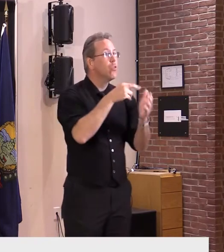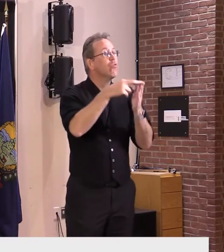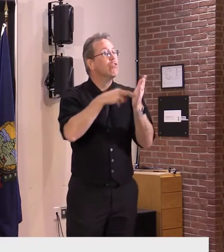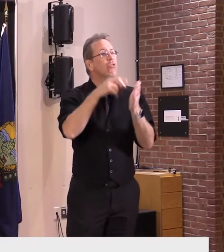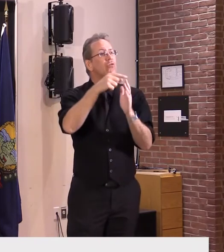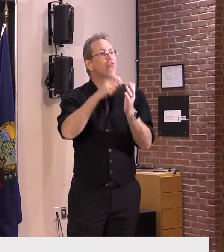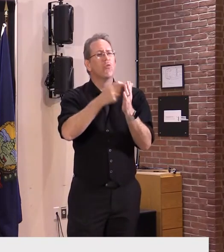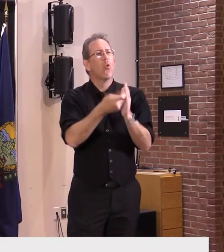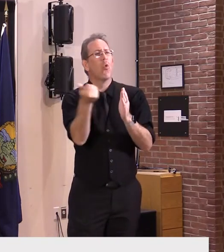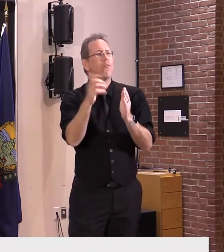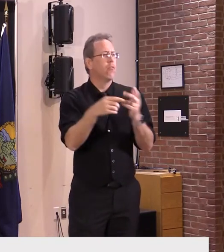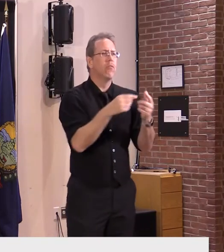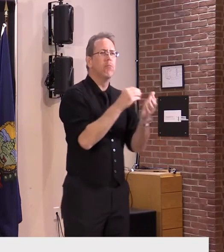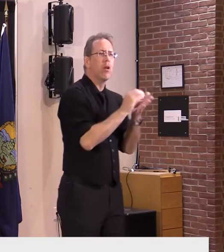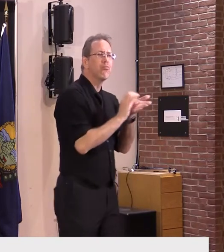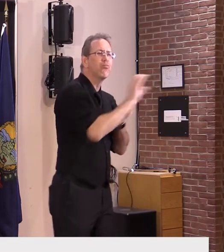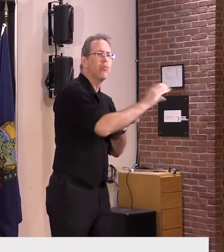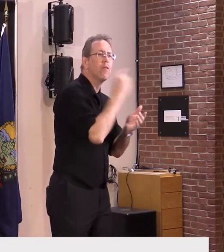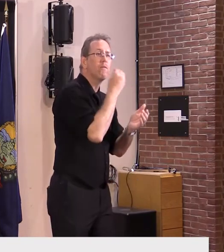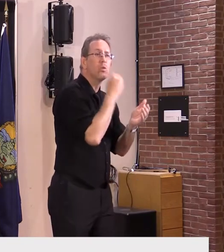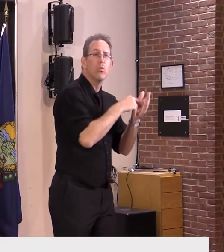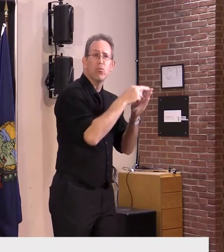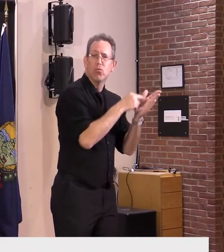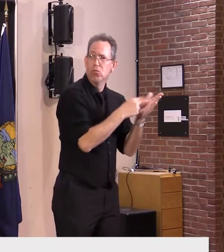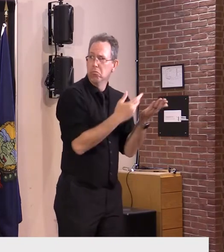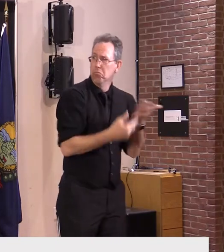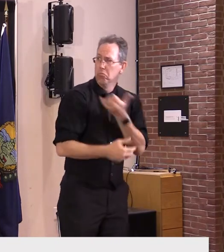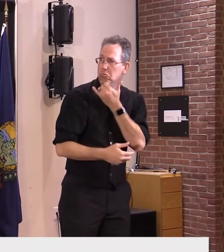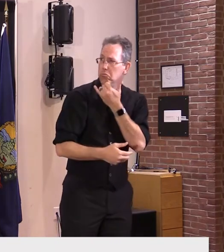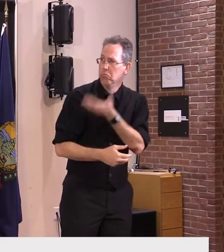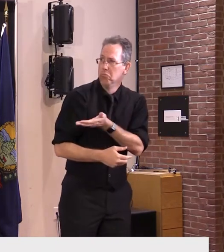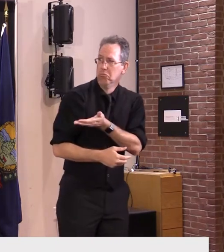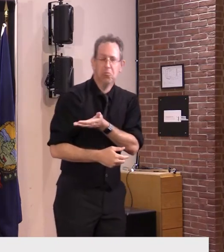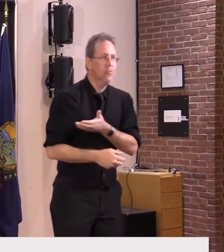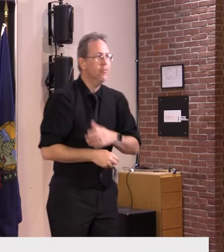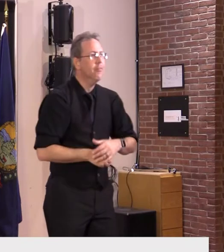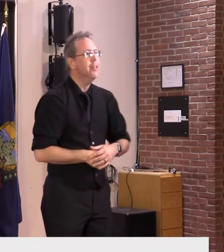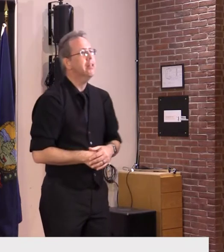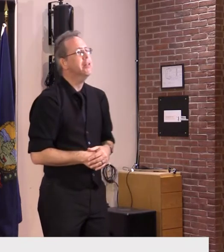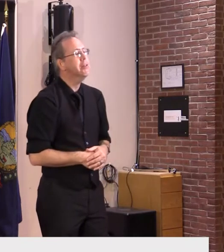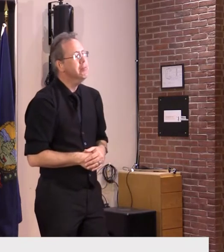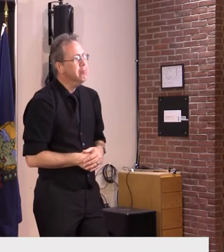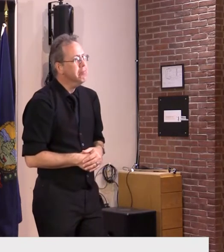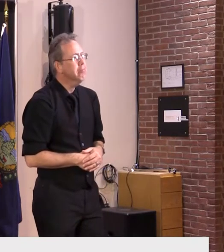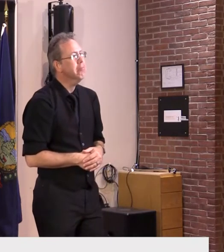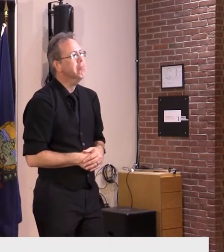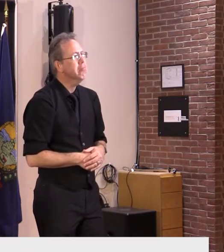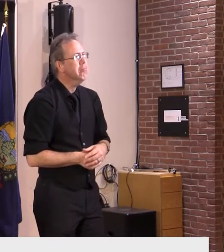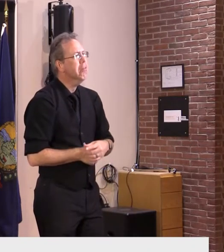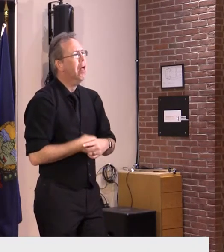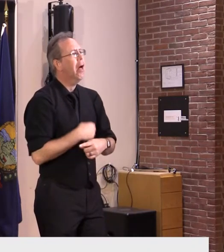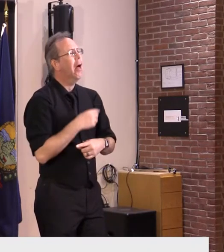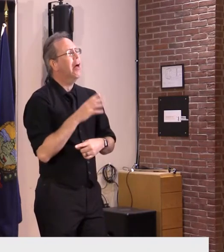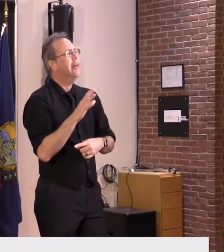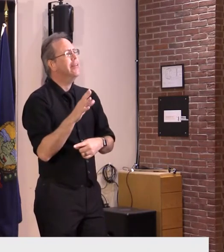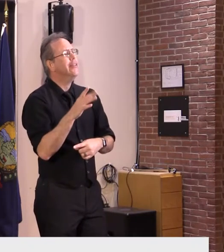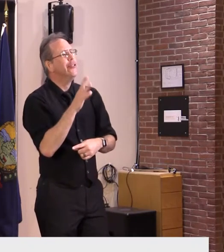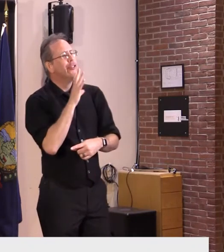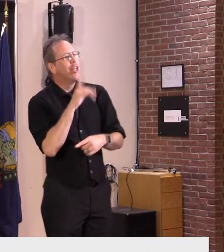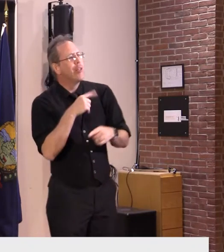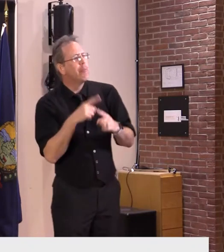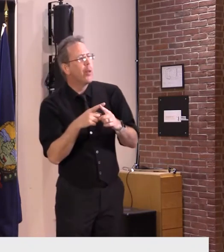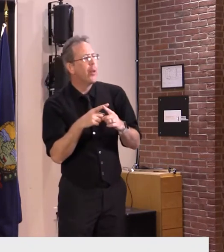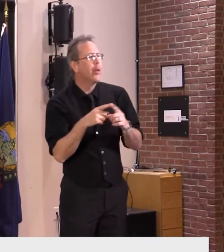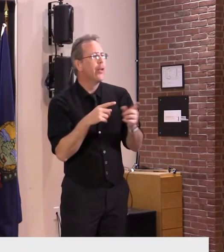similar concern about that inspection program now that it doesn't have a funding source. Yeah, I think we're talking about apples and oranges. The